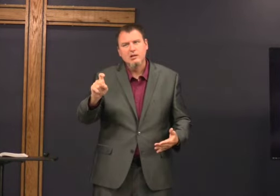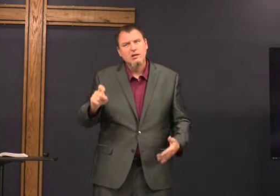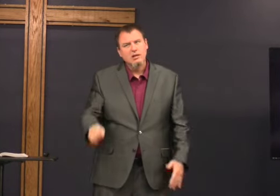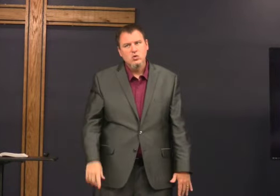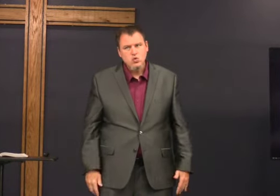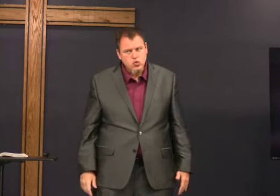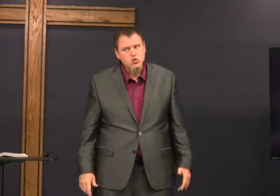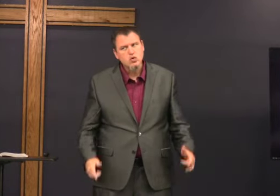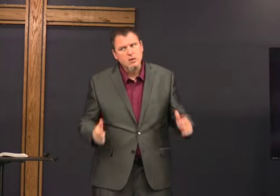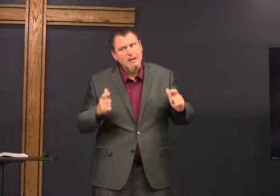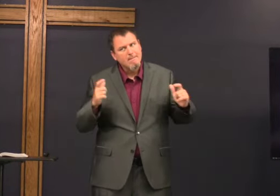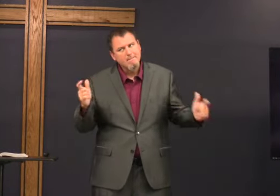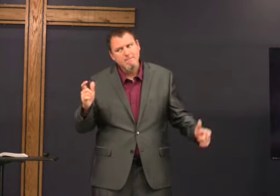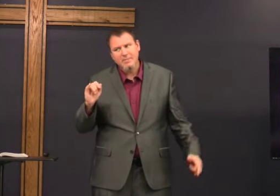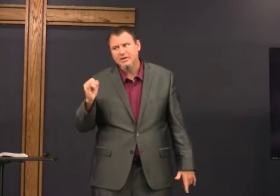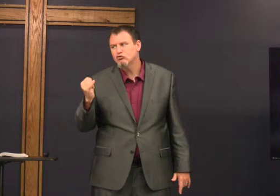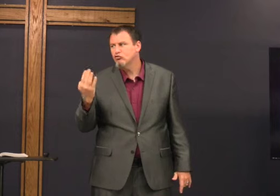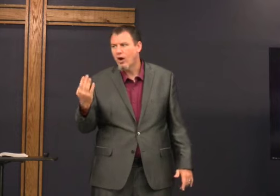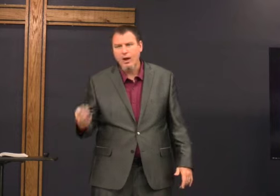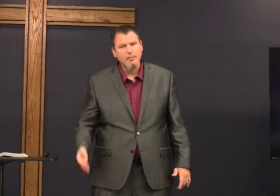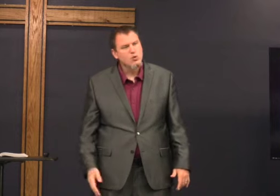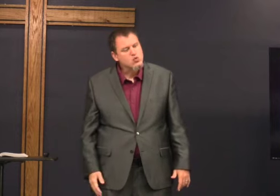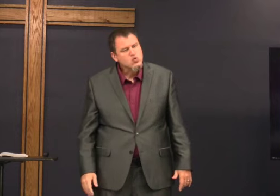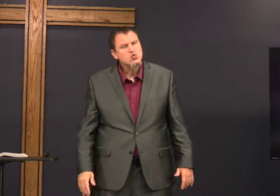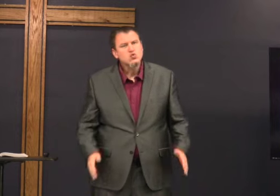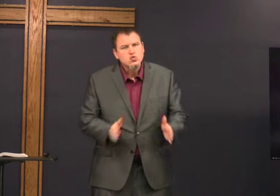Any of you ever had a project at home? Big job.